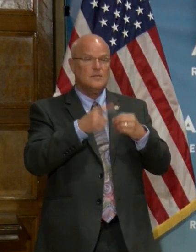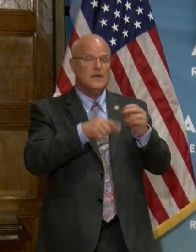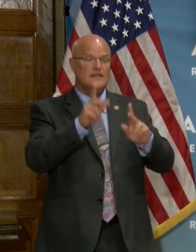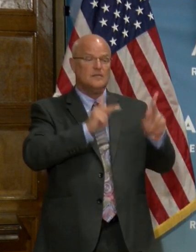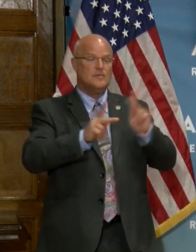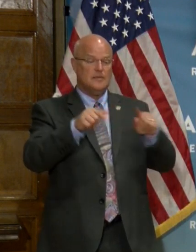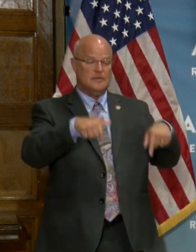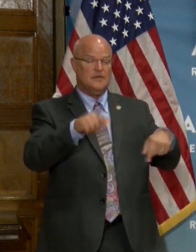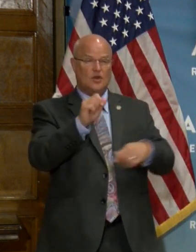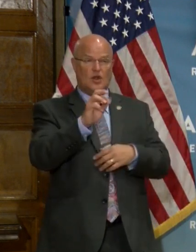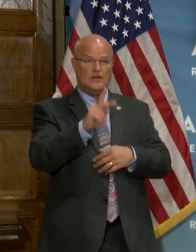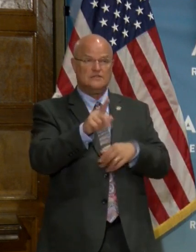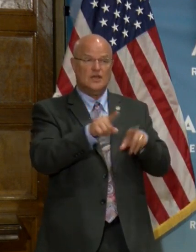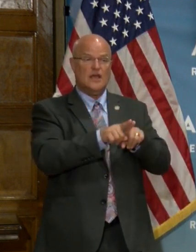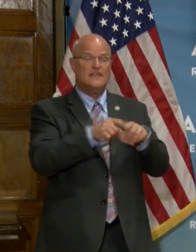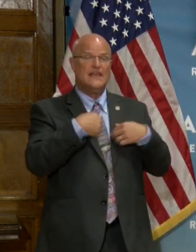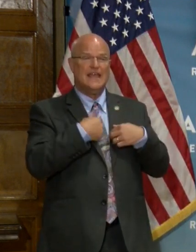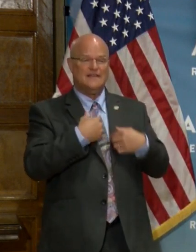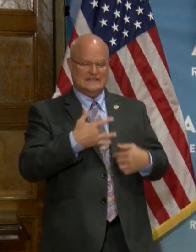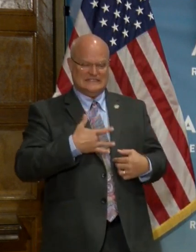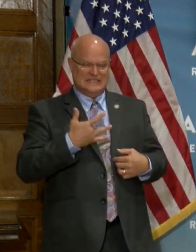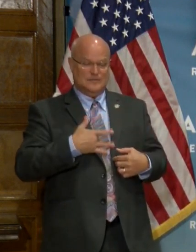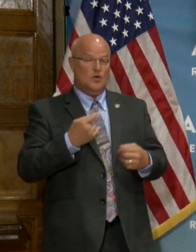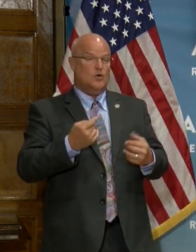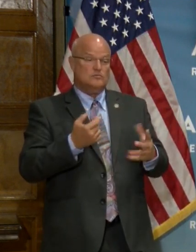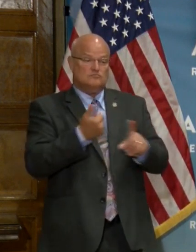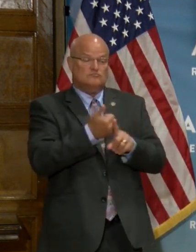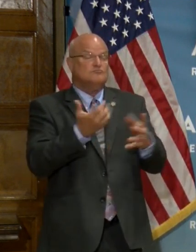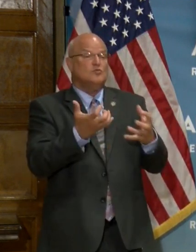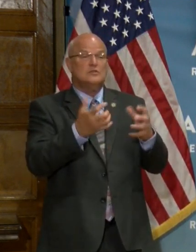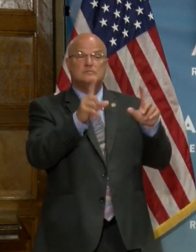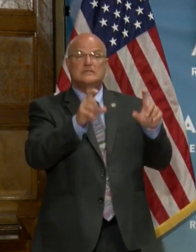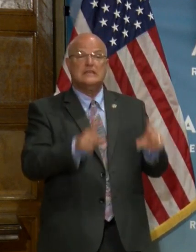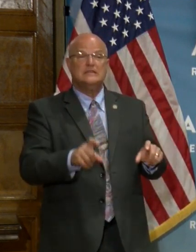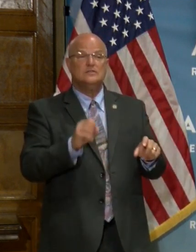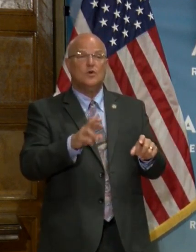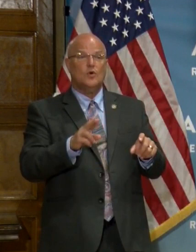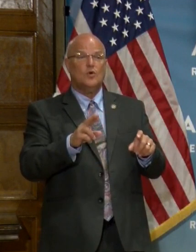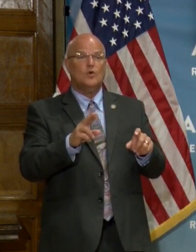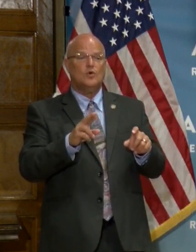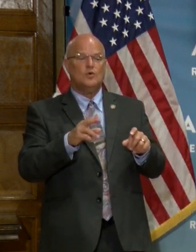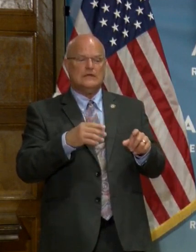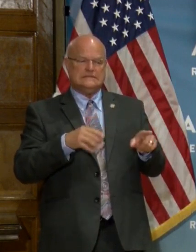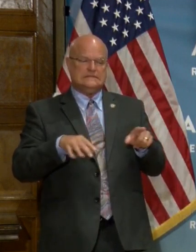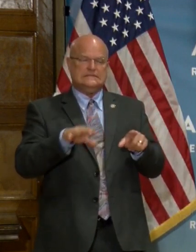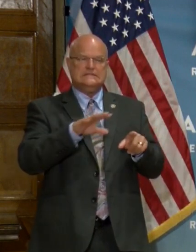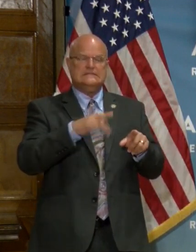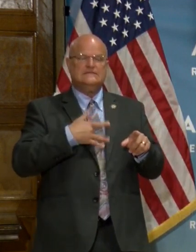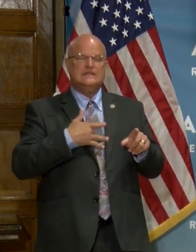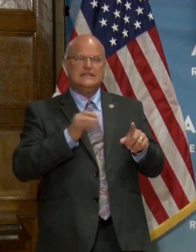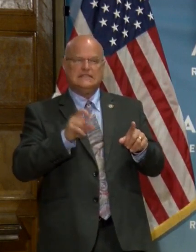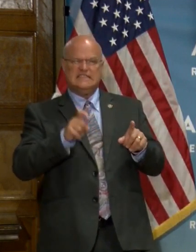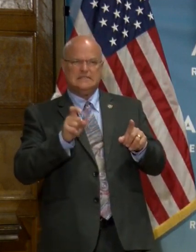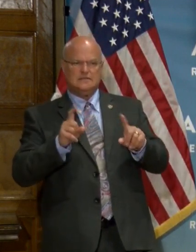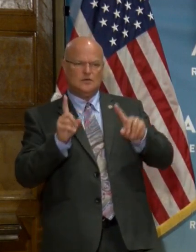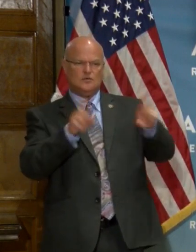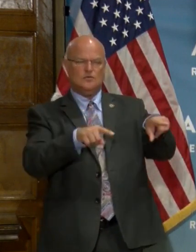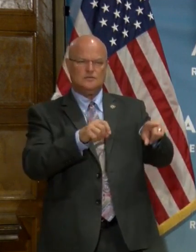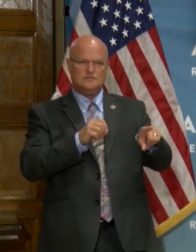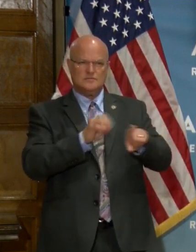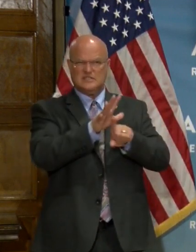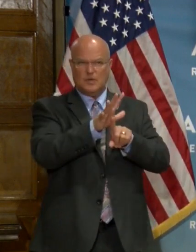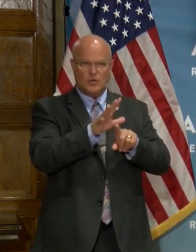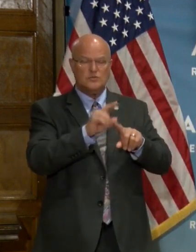people of Arkansas as they have symptoms or they want to be tested or they're in a category they can be tested. They go and they